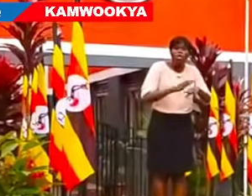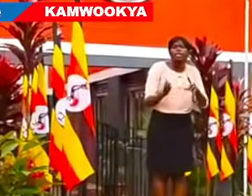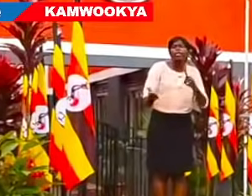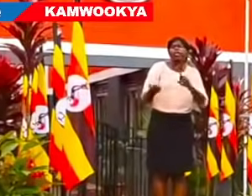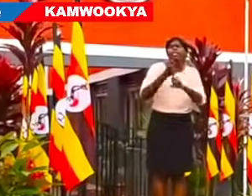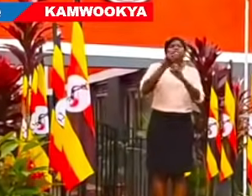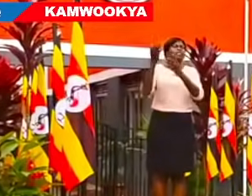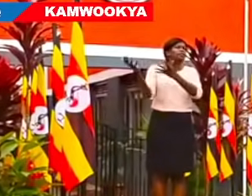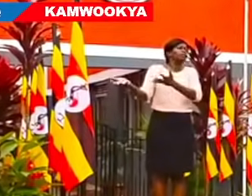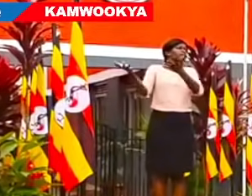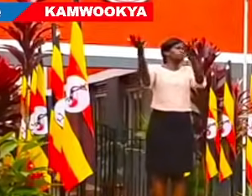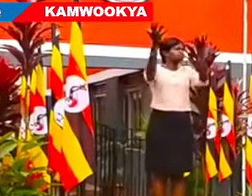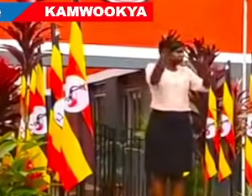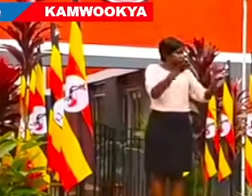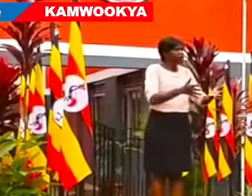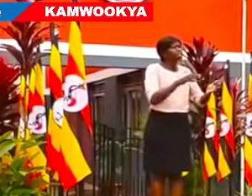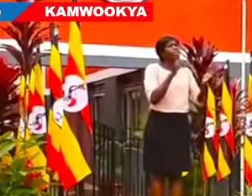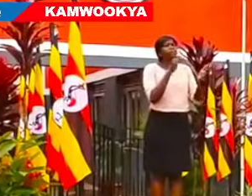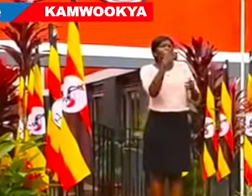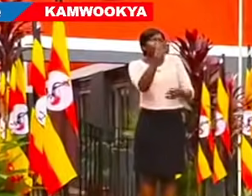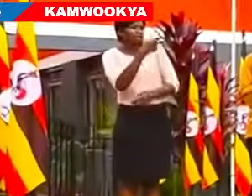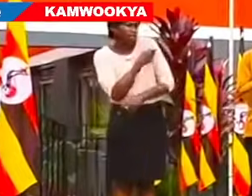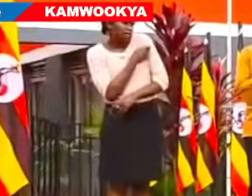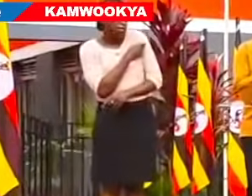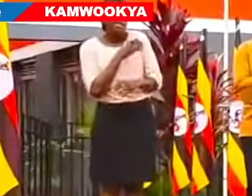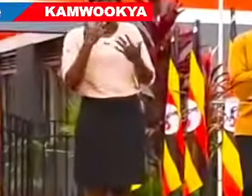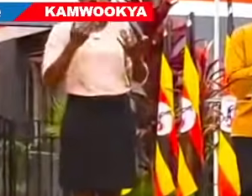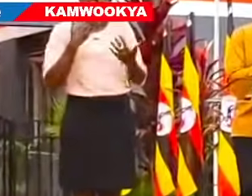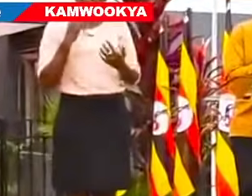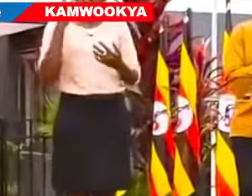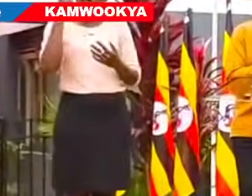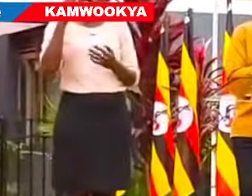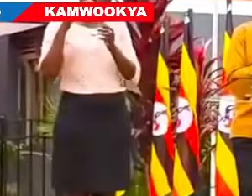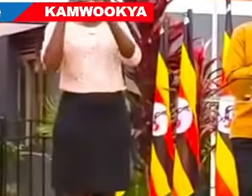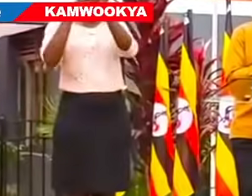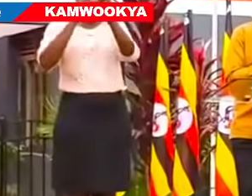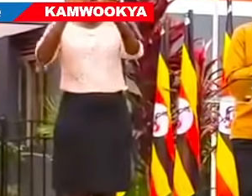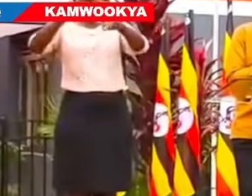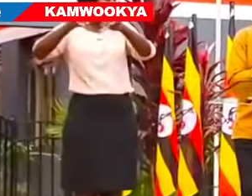vaccines. And so I'd like to see the leadership of Parliament